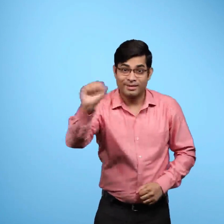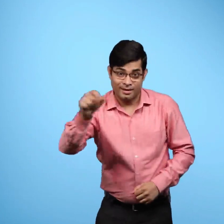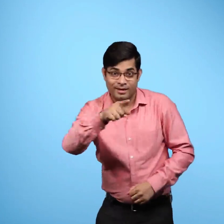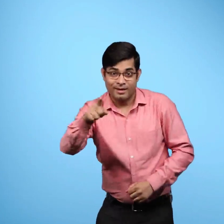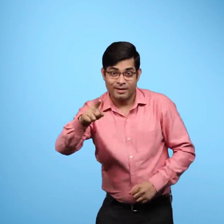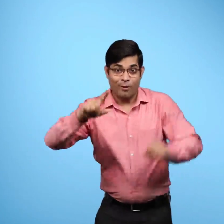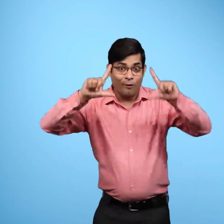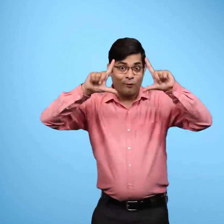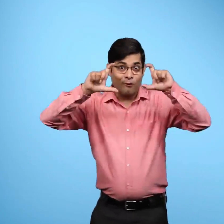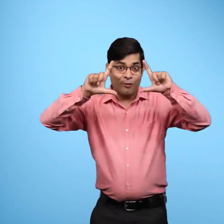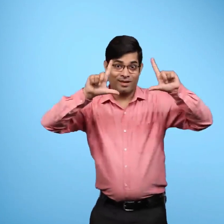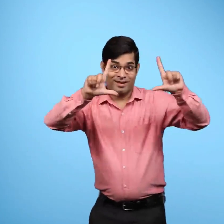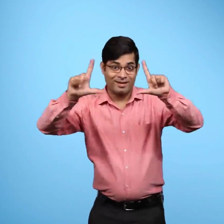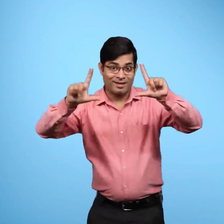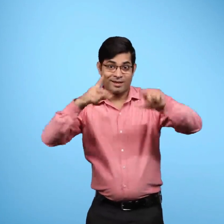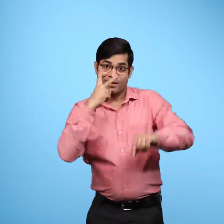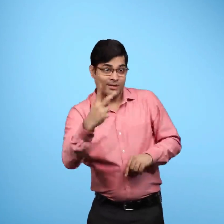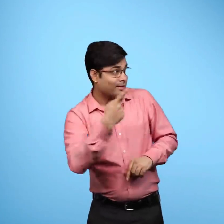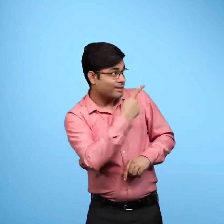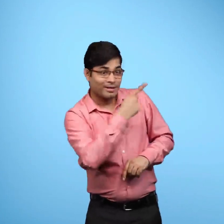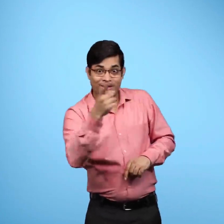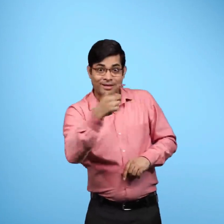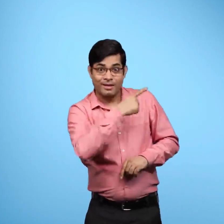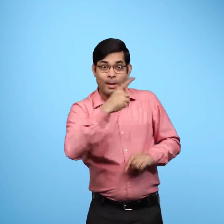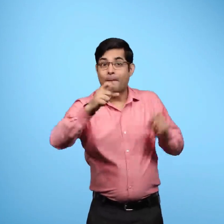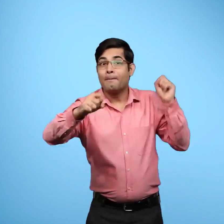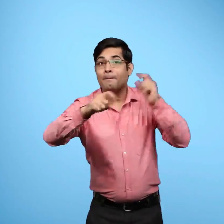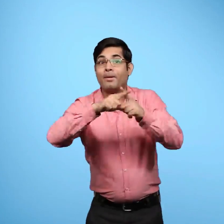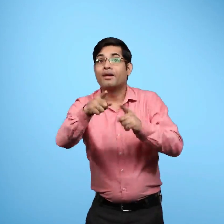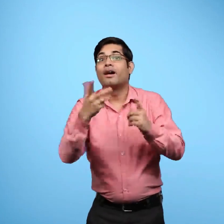Match the picture of each child with the correct line.